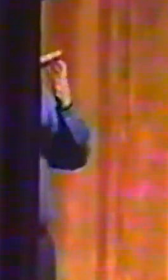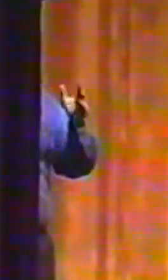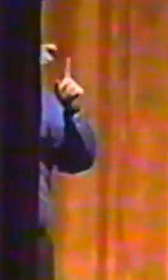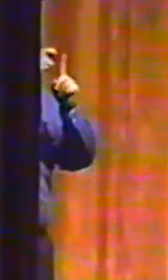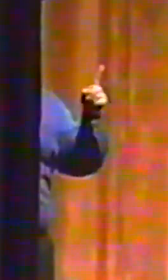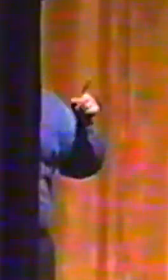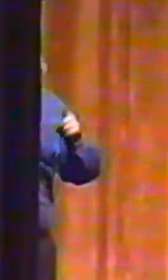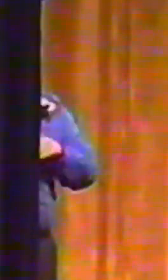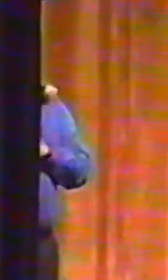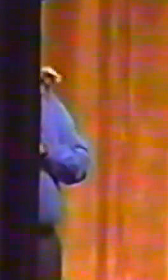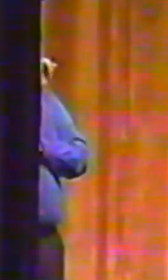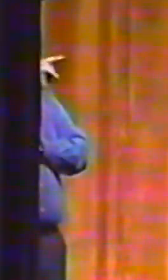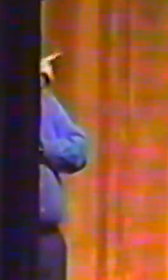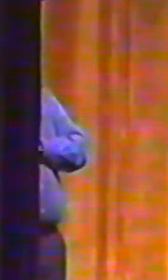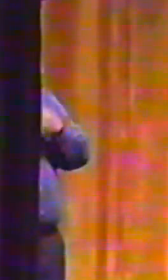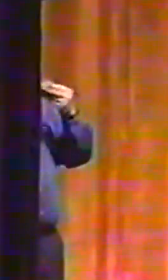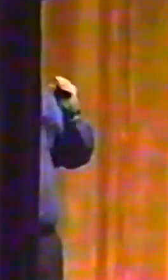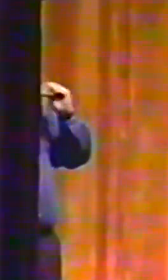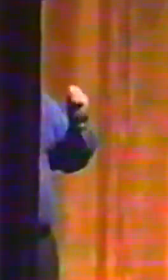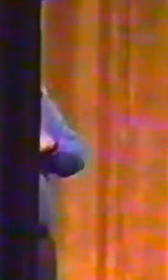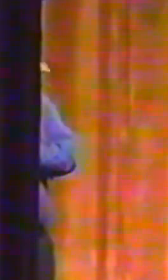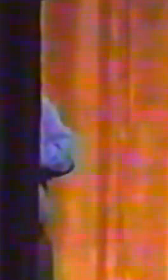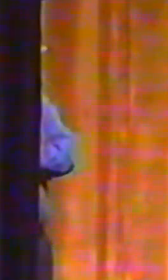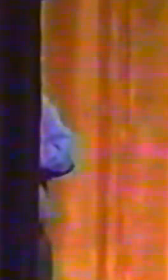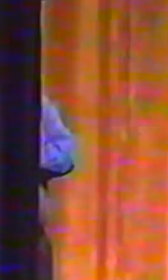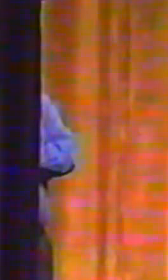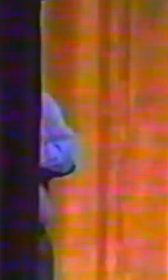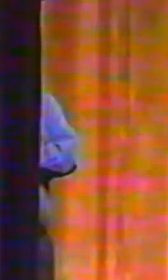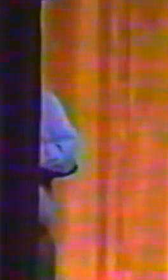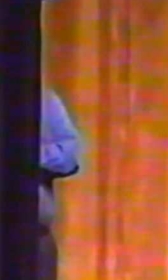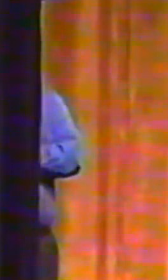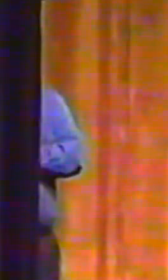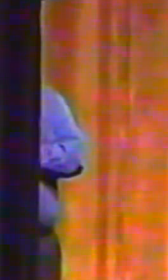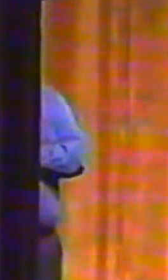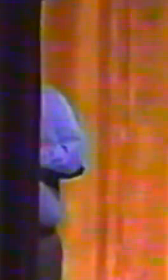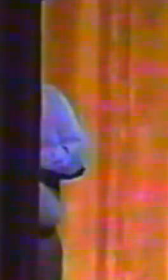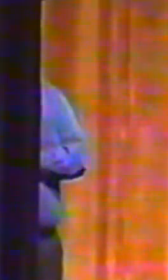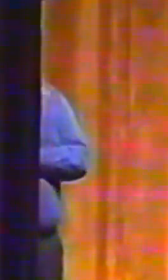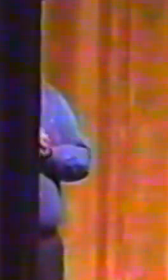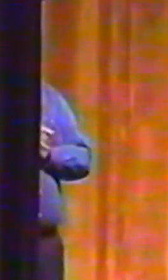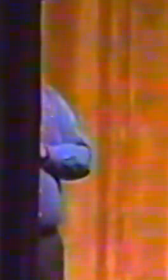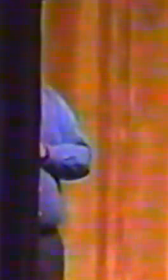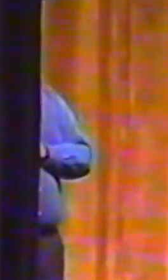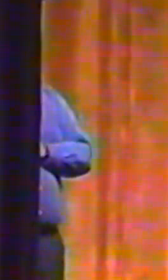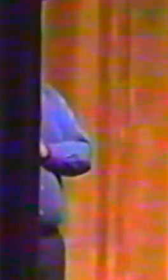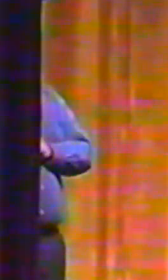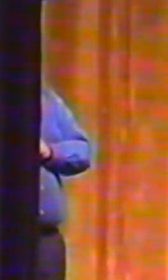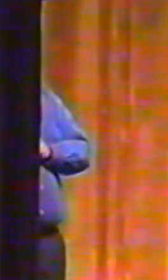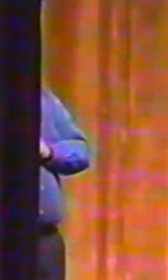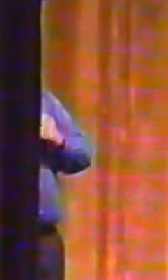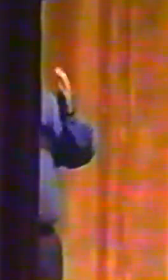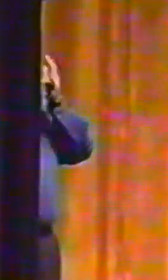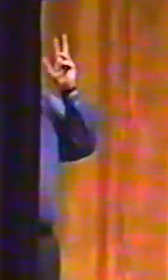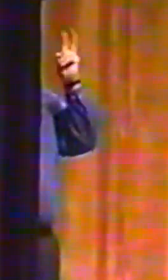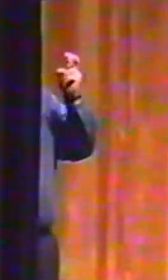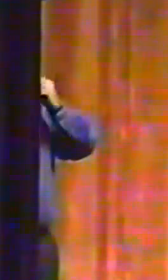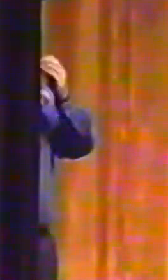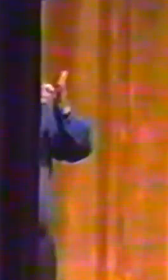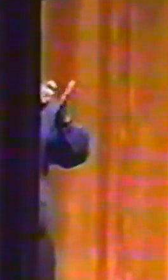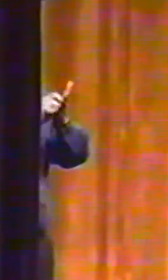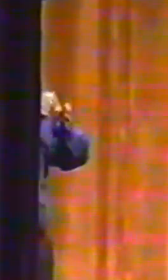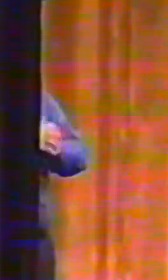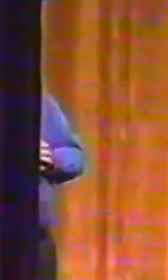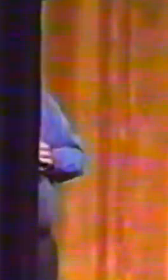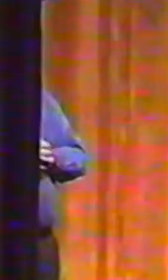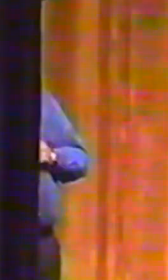H.L. Mencken, a columnist, is credited with one of my favorite lines about journalism. He said, "Reporters' task in the world is